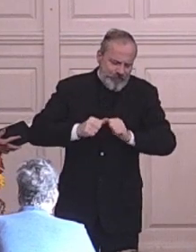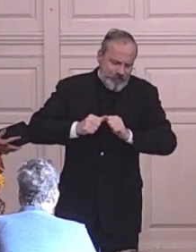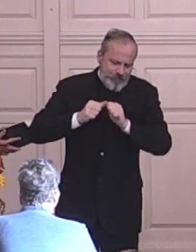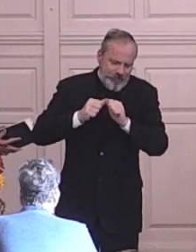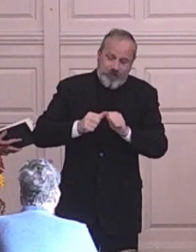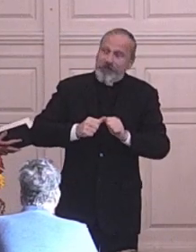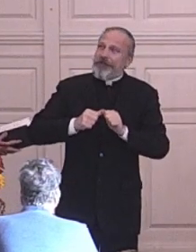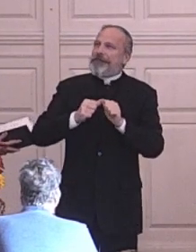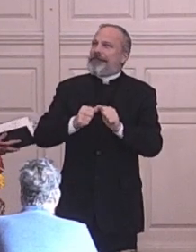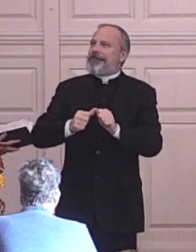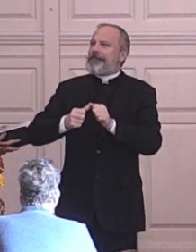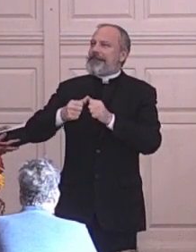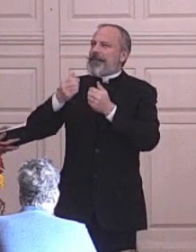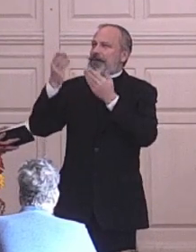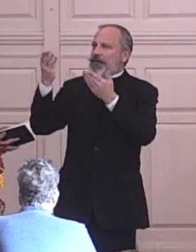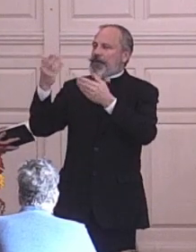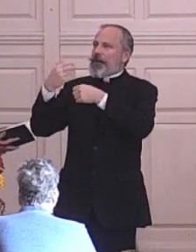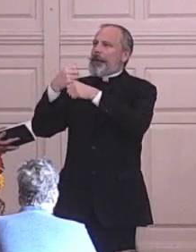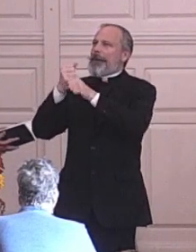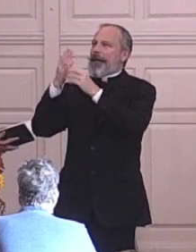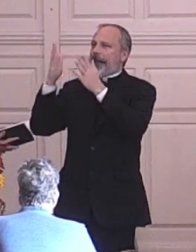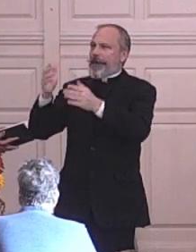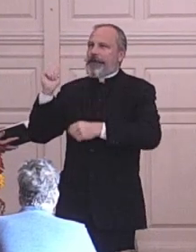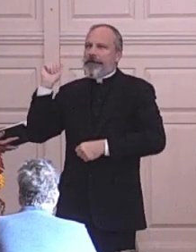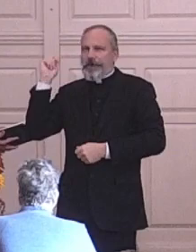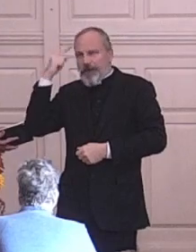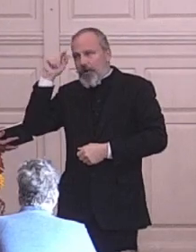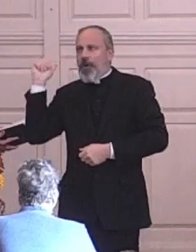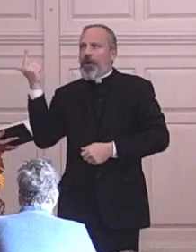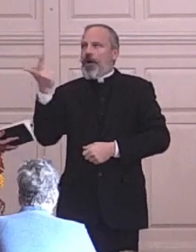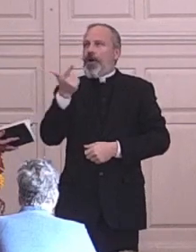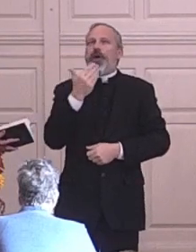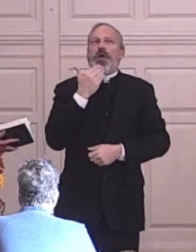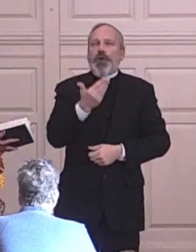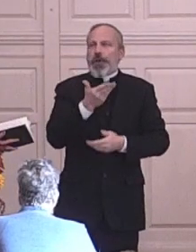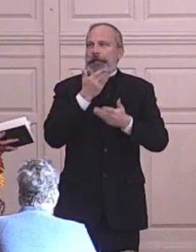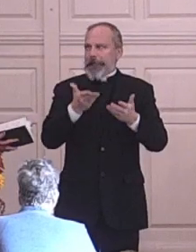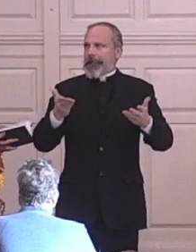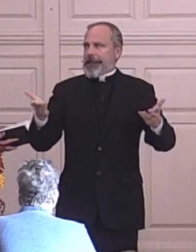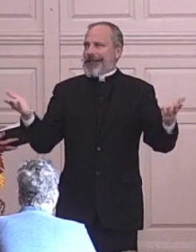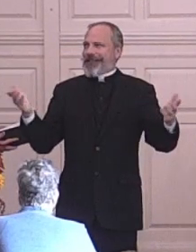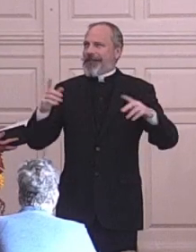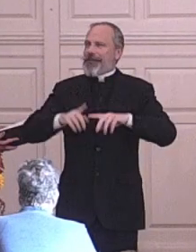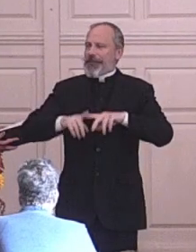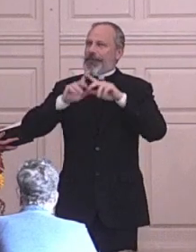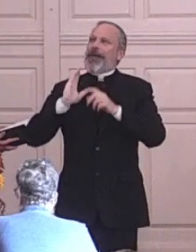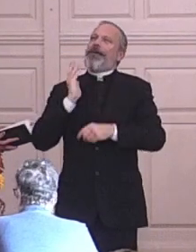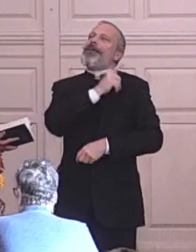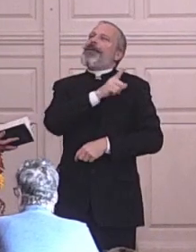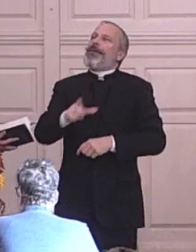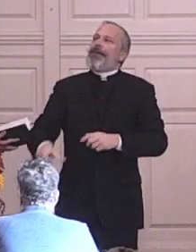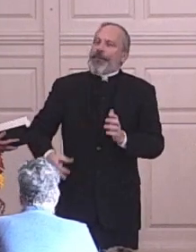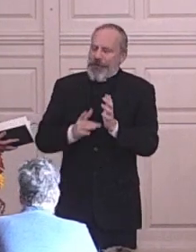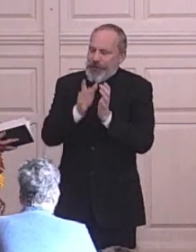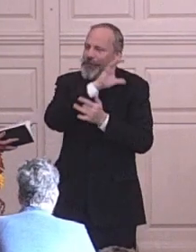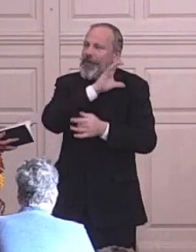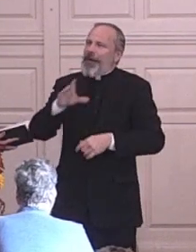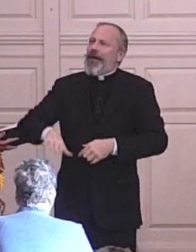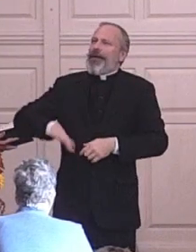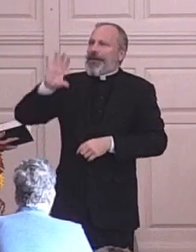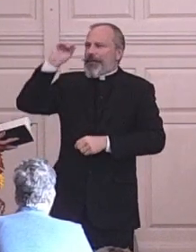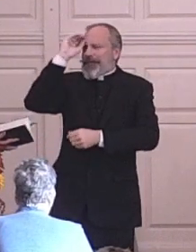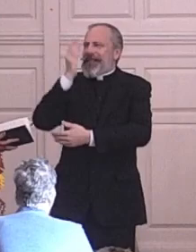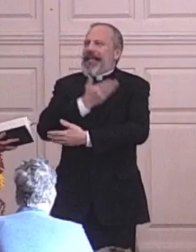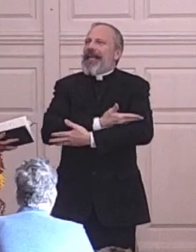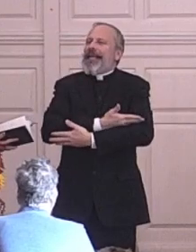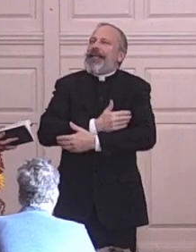constancy the author of all that is good. Through our Lord Jesus Christ, your Son, who